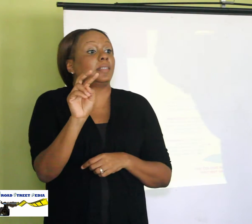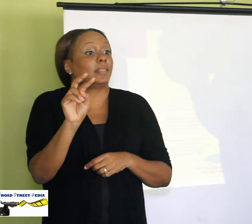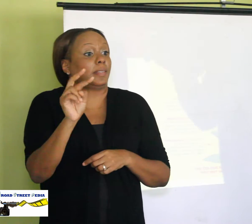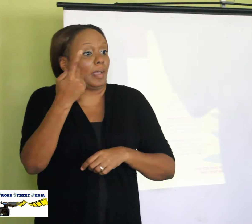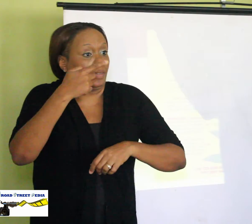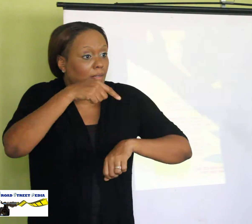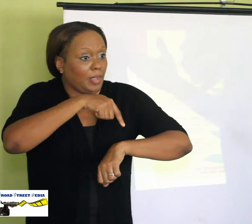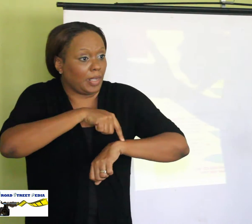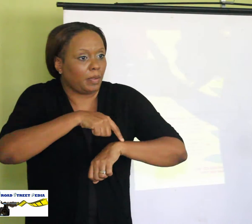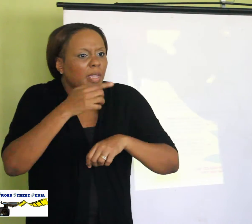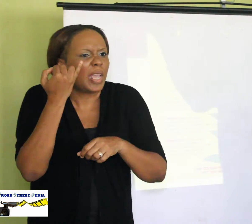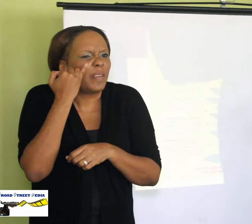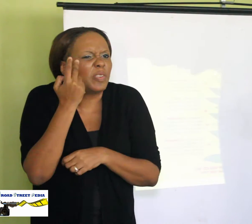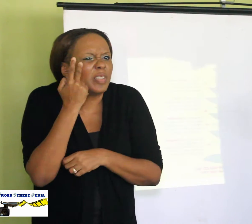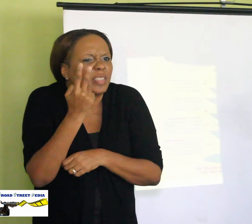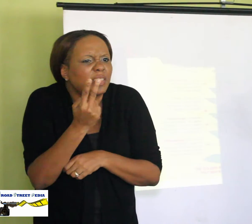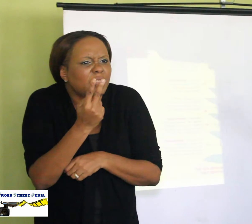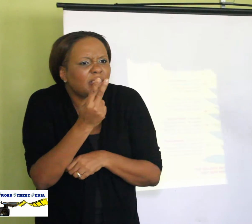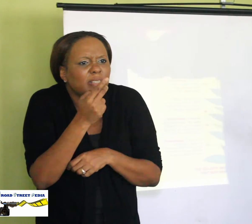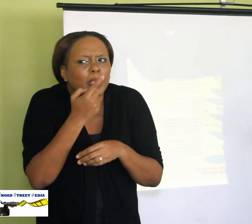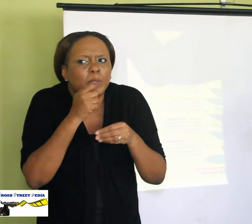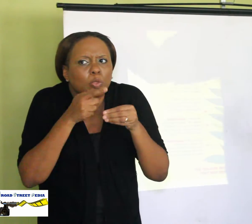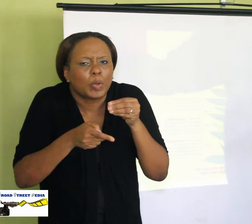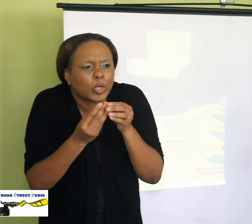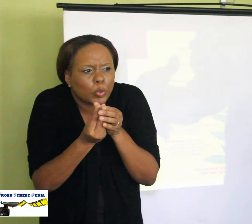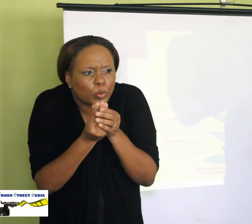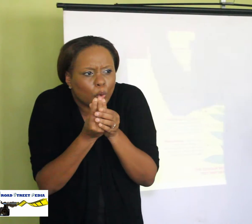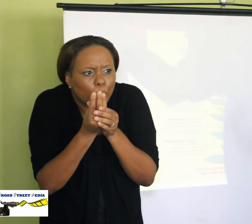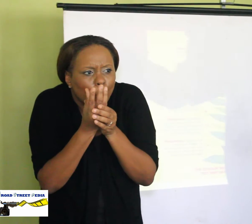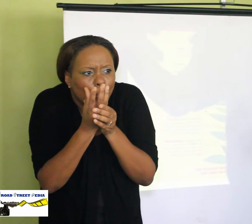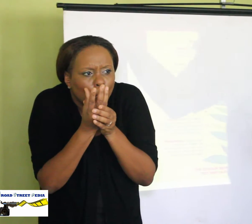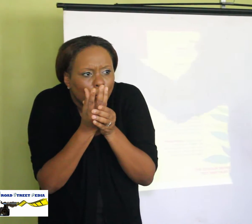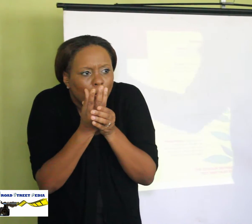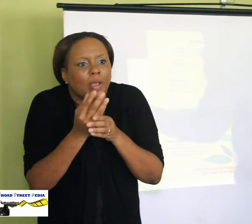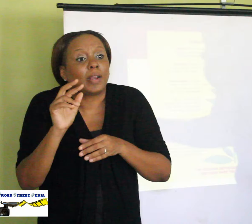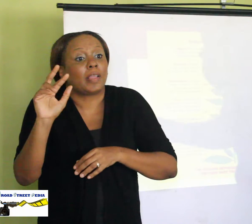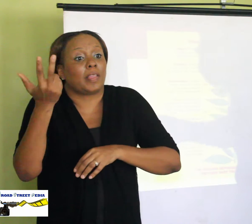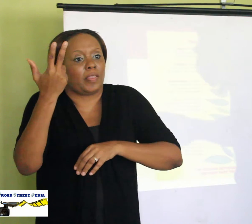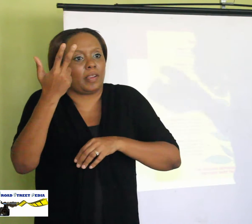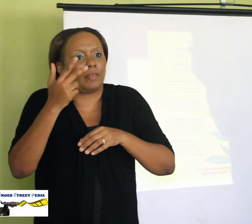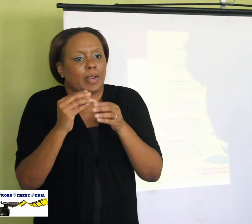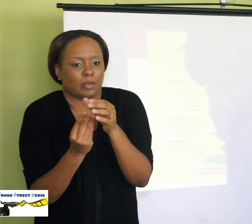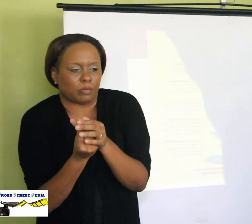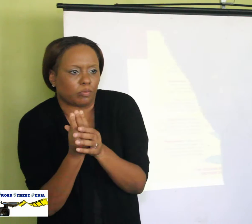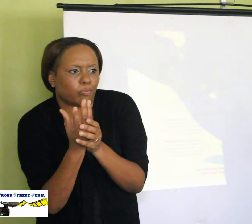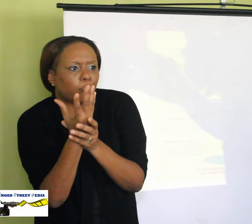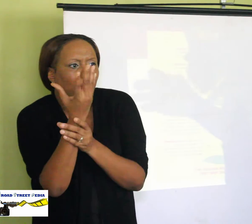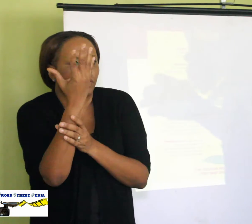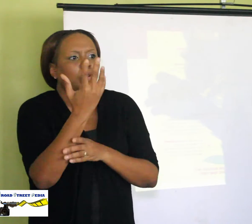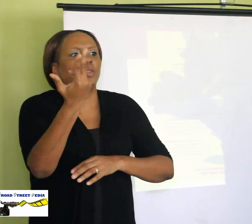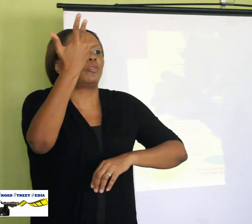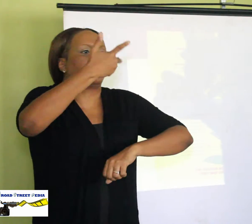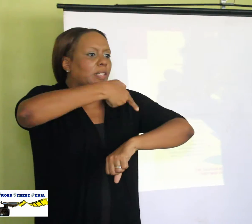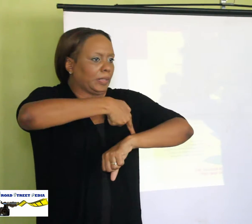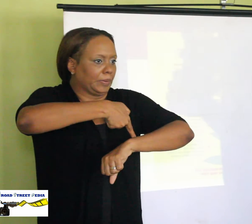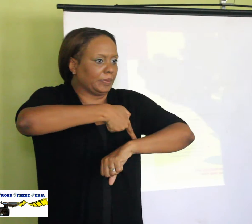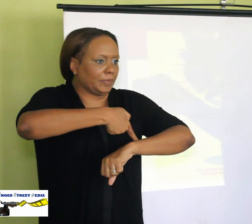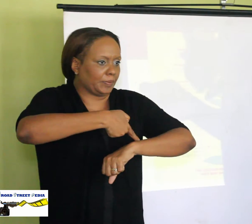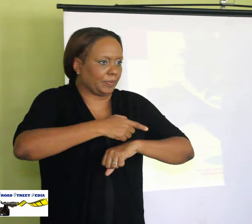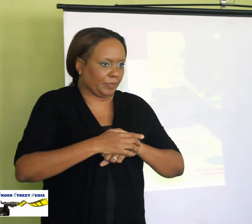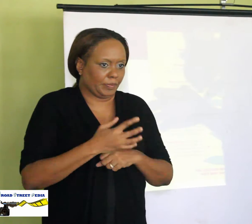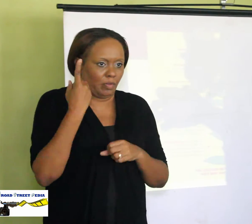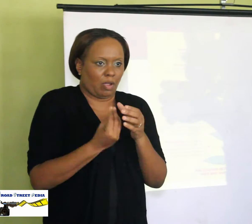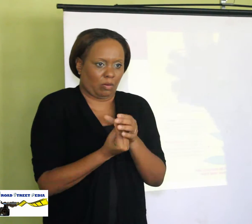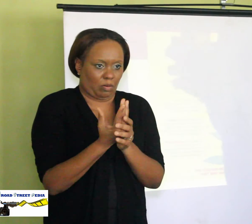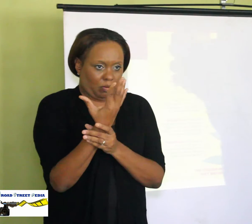stage. And the third stage is actually getting fruit. You want that crop to continue to grow. So at least 3 times, right, for